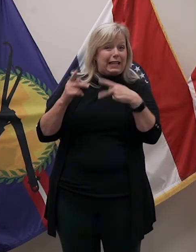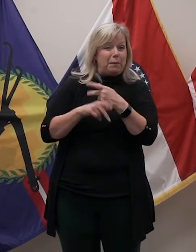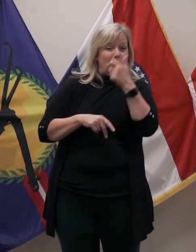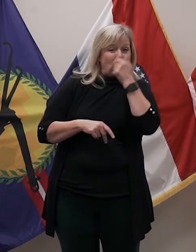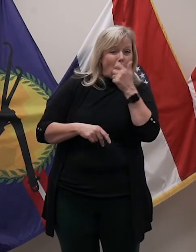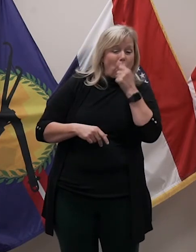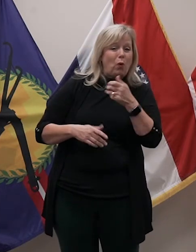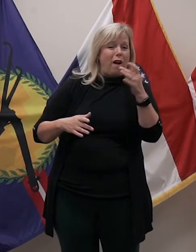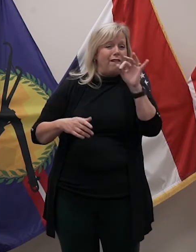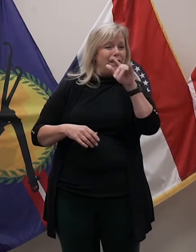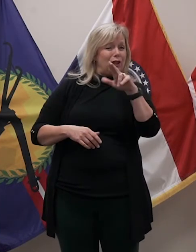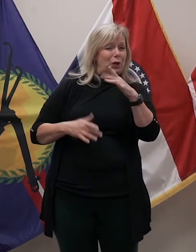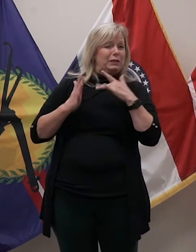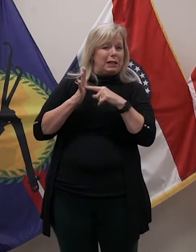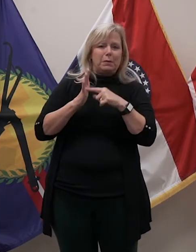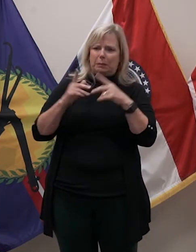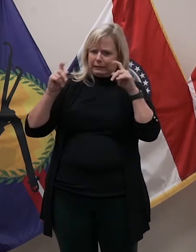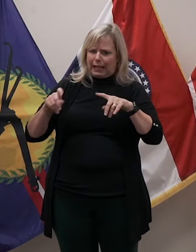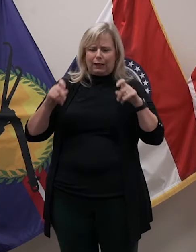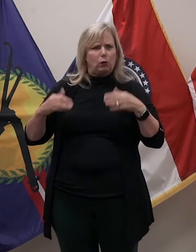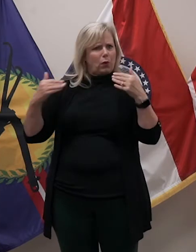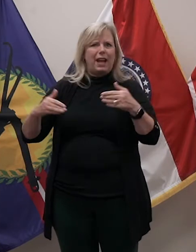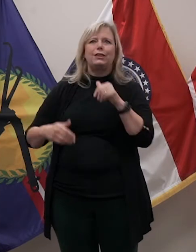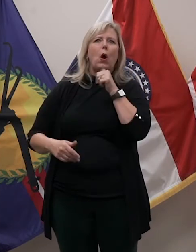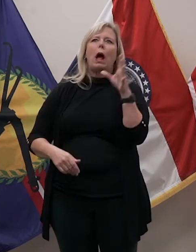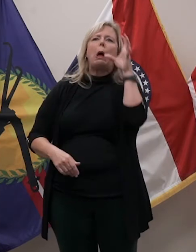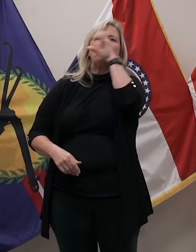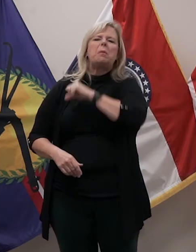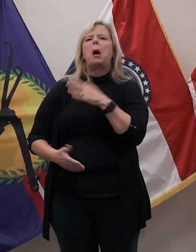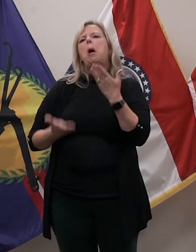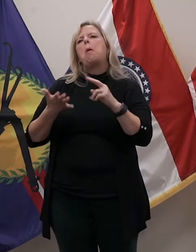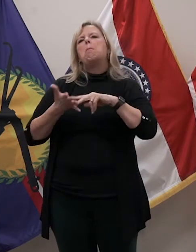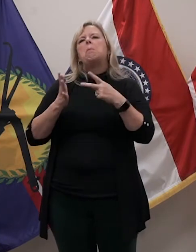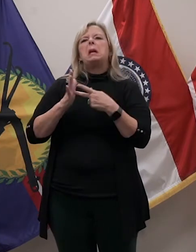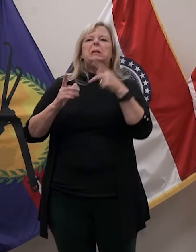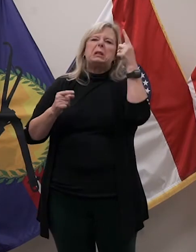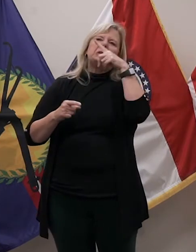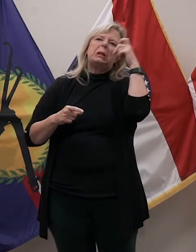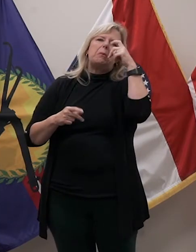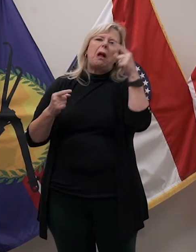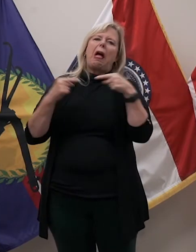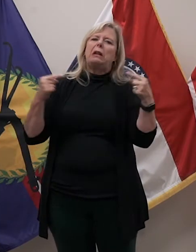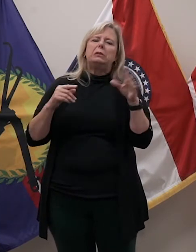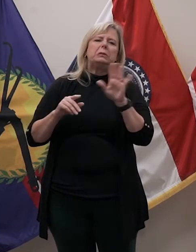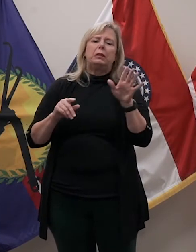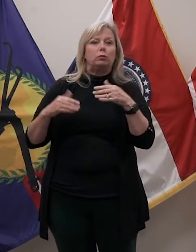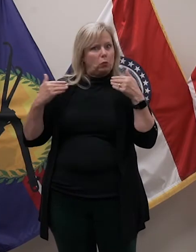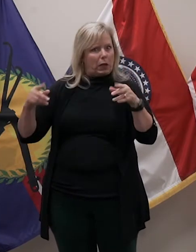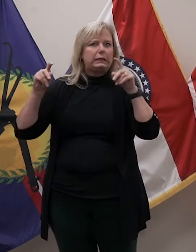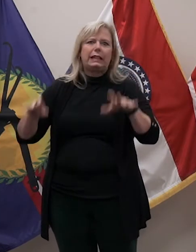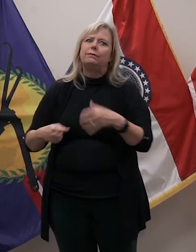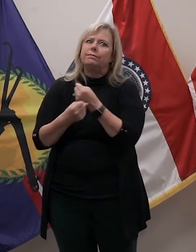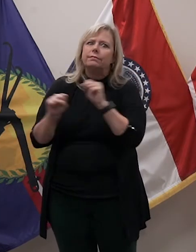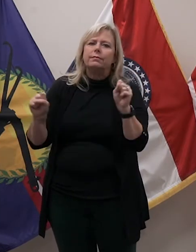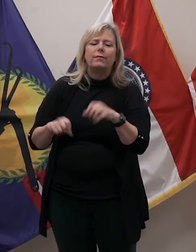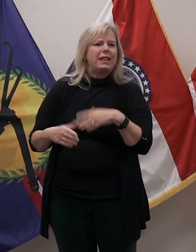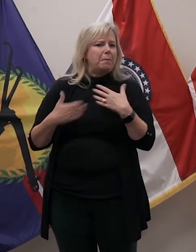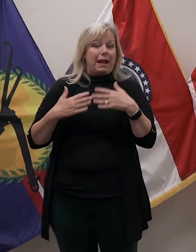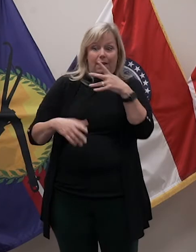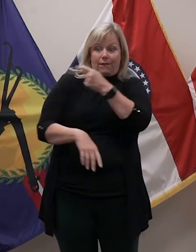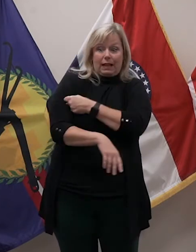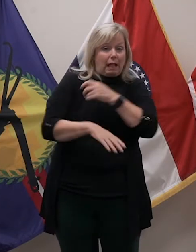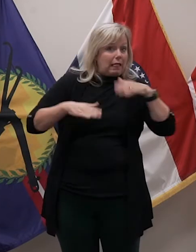or flu-like symptoms. Do not assume that these symptoms could be a summer allergy. Whether you're vaccinated or